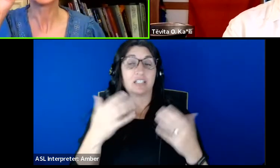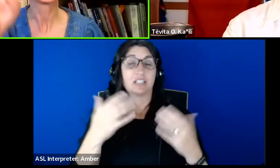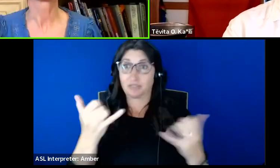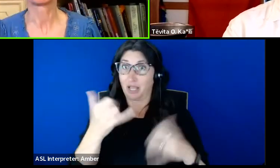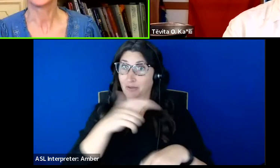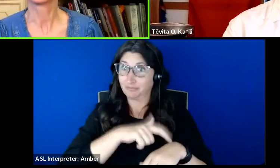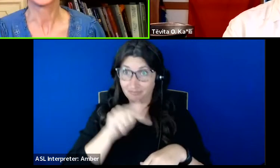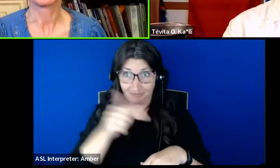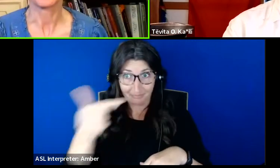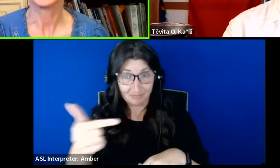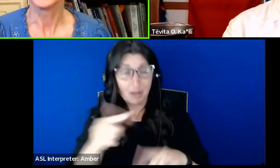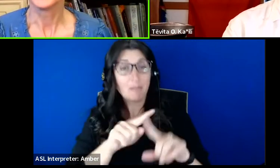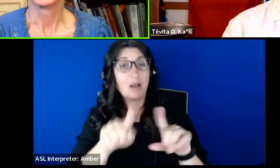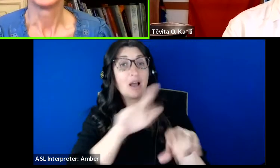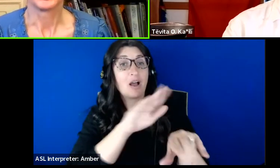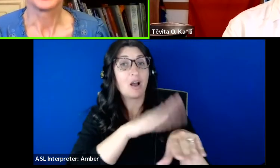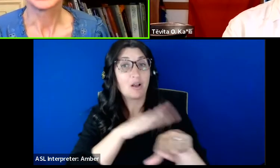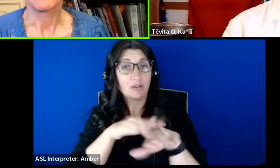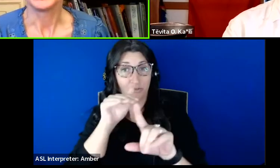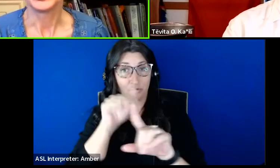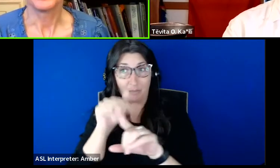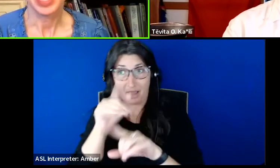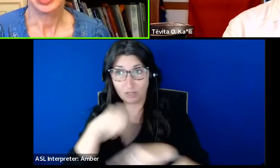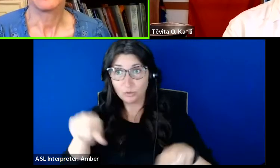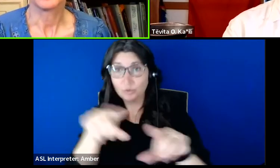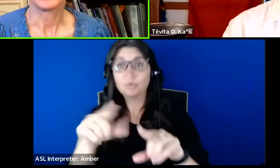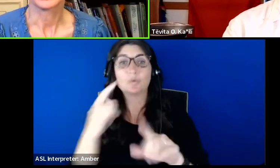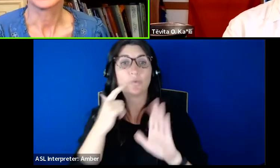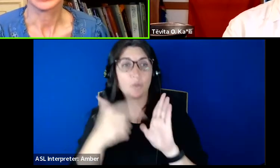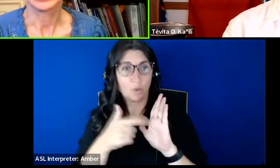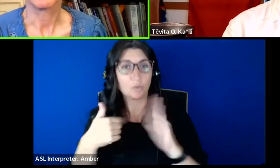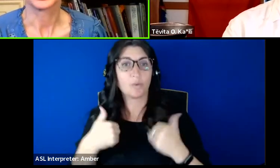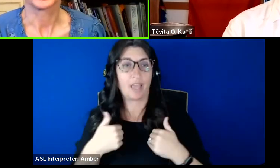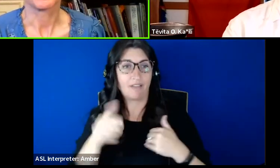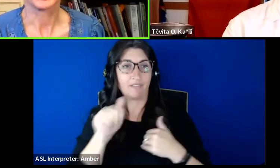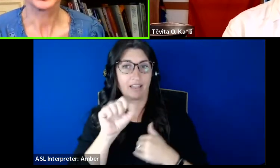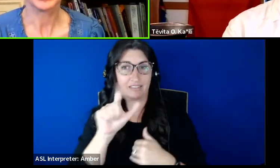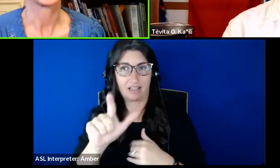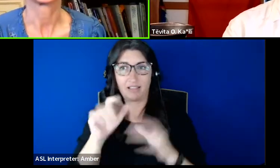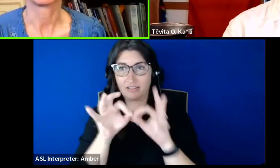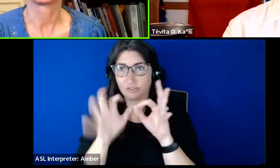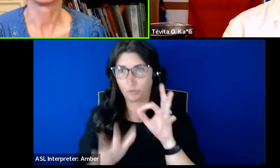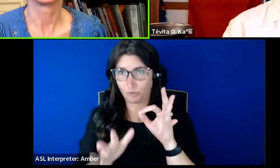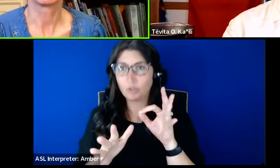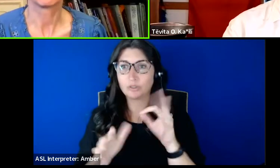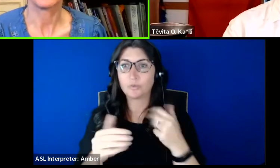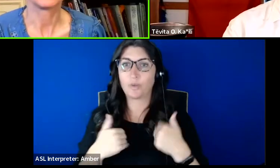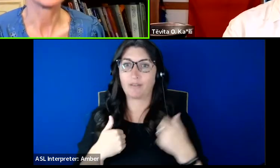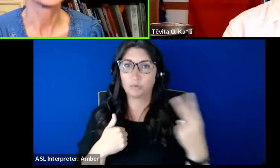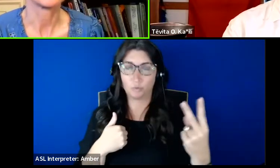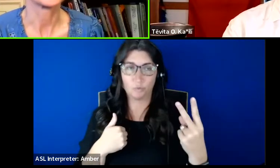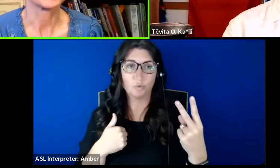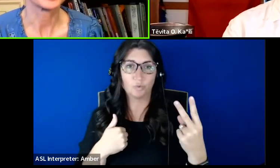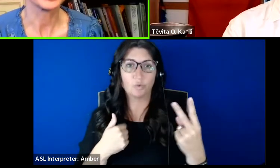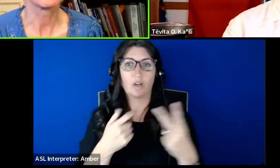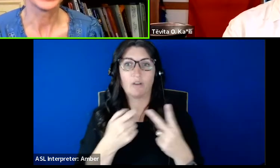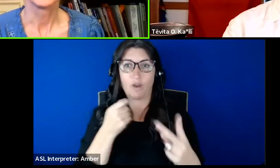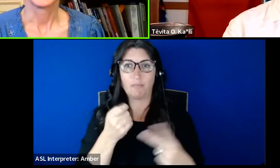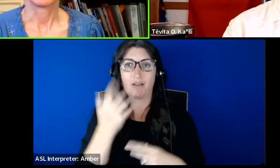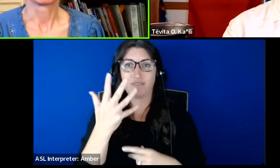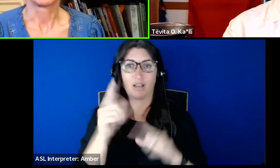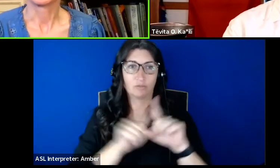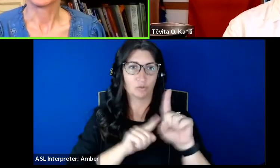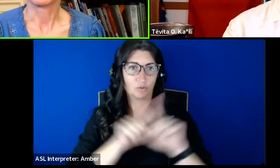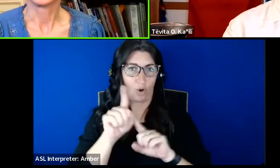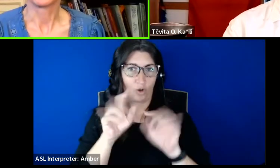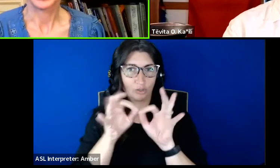him. But just as a reminder to everyone, you'll notice that we do have American Sign Language interpreters. We actually have two of them from Five Star Interpreting,